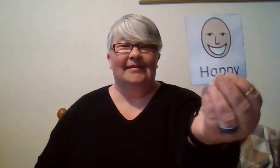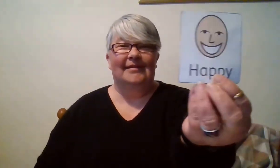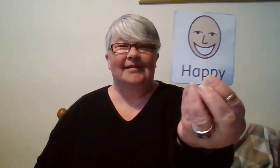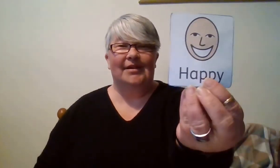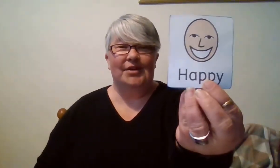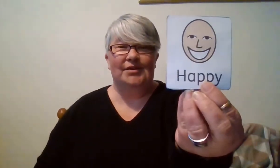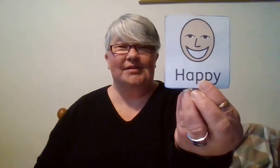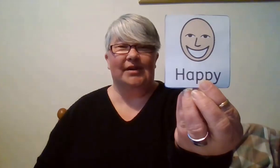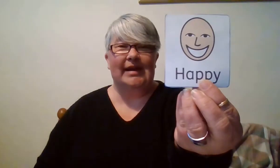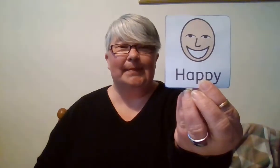Can you sign happy?